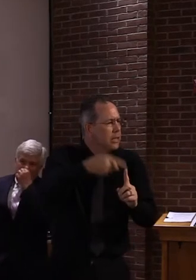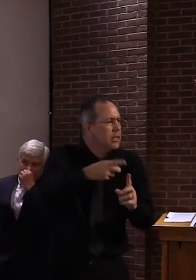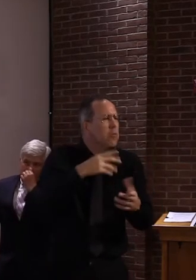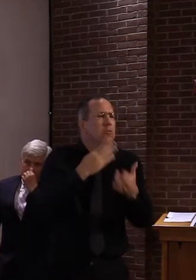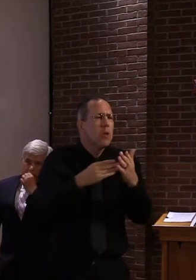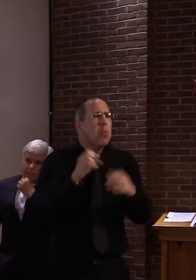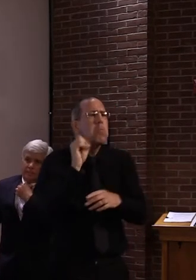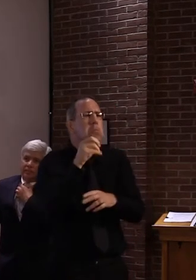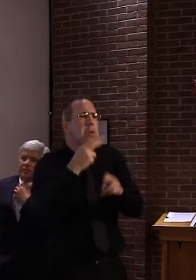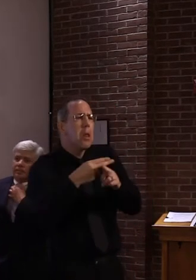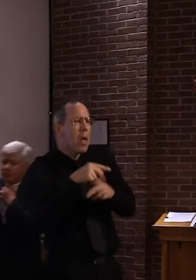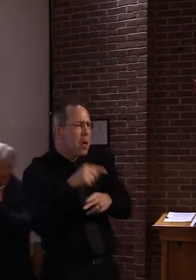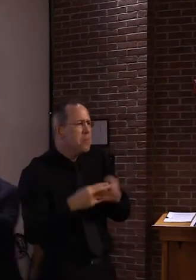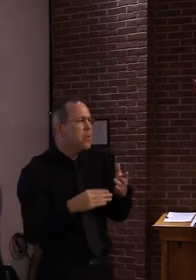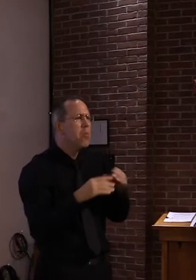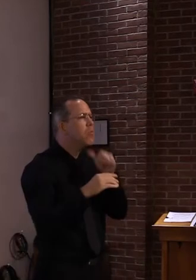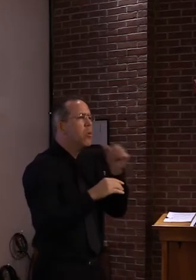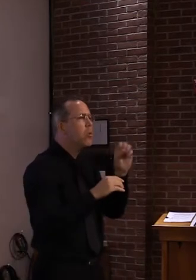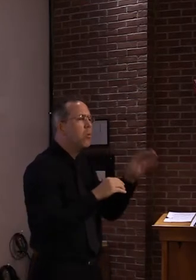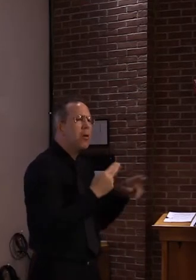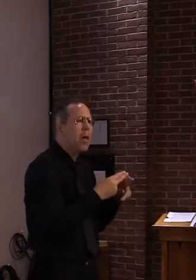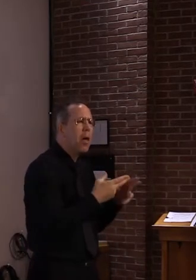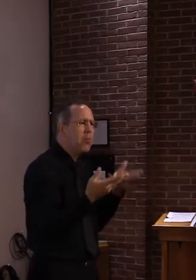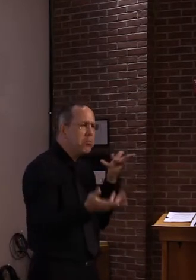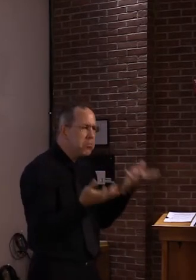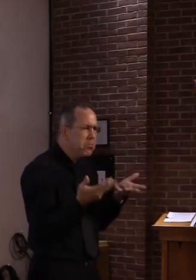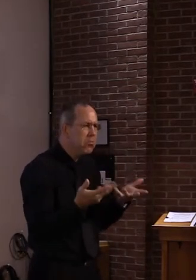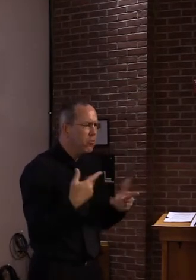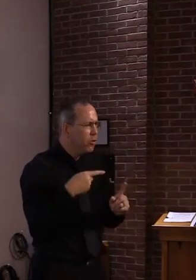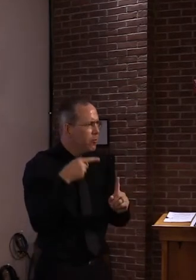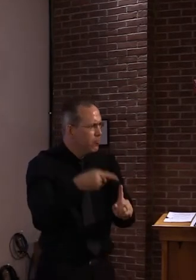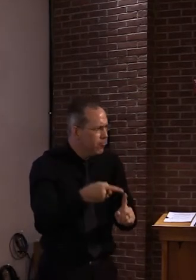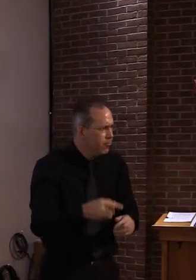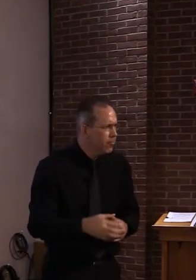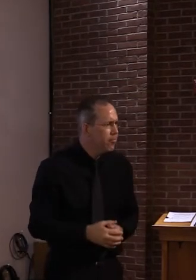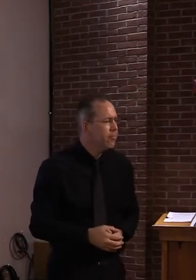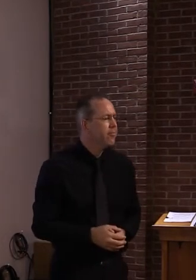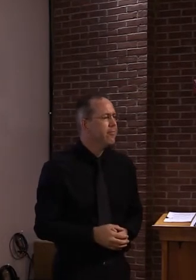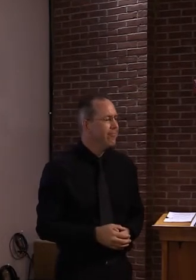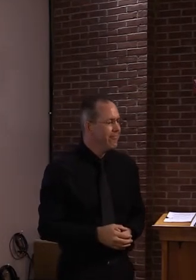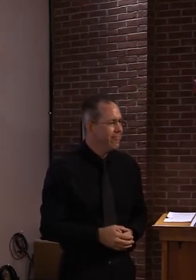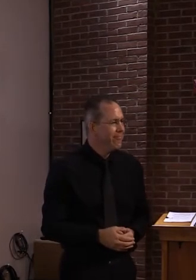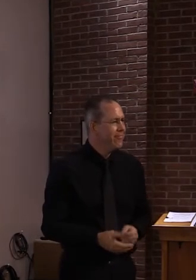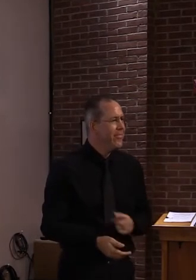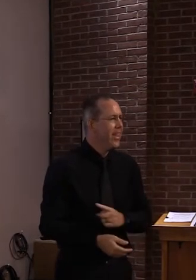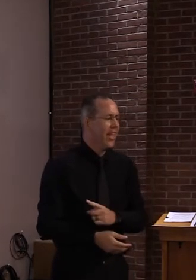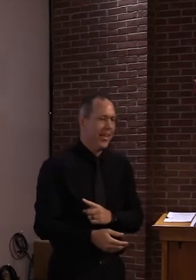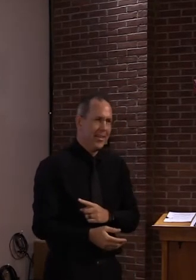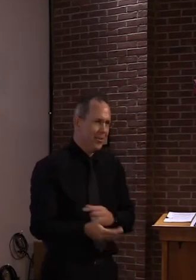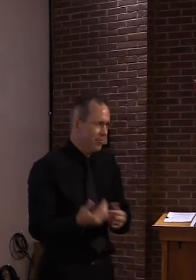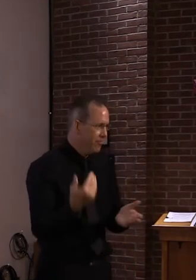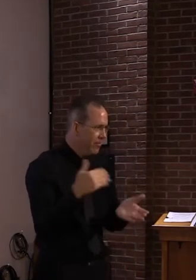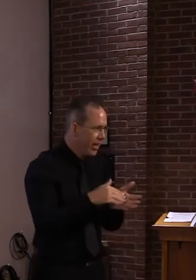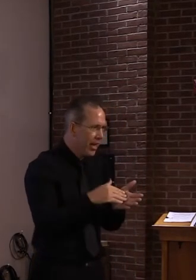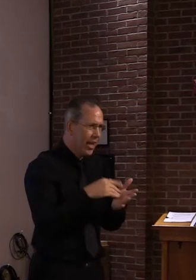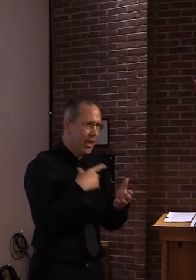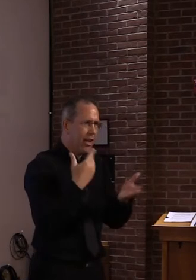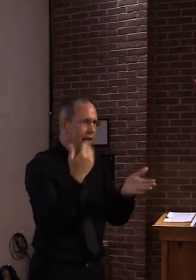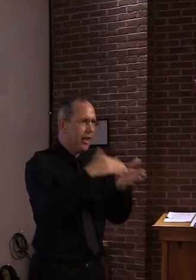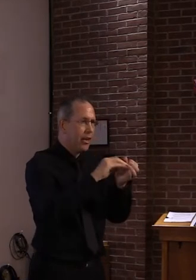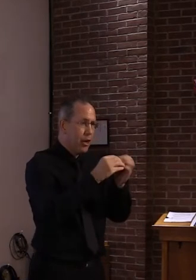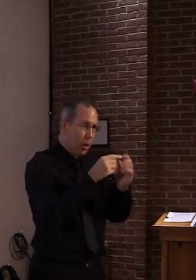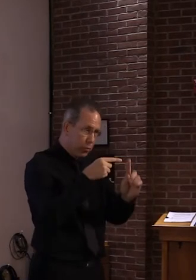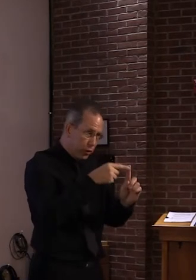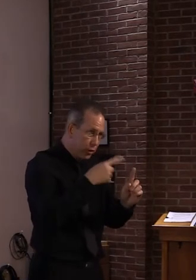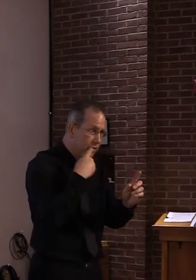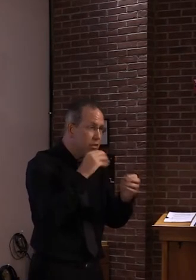department. Yeah, well, I'll just argue back that with the numbers game that I was talking about earlier, we need